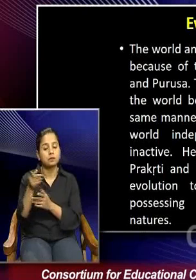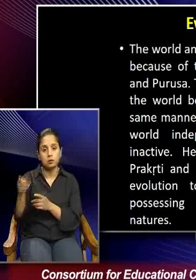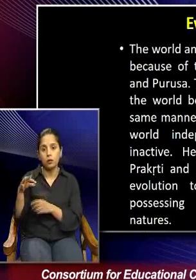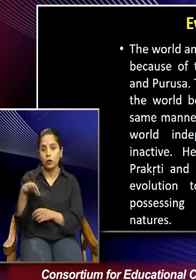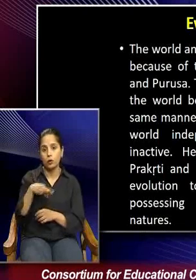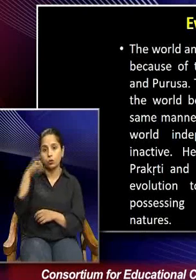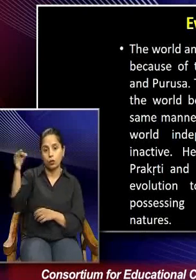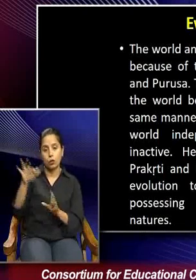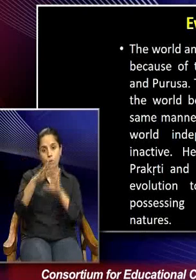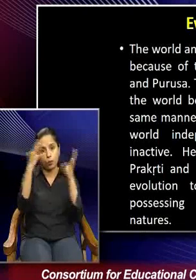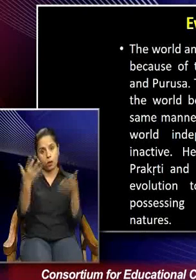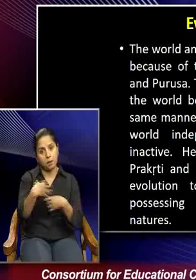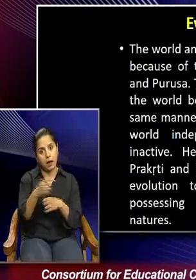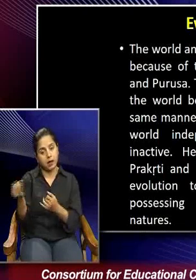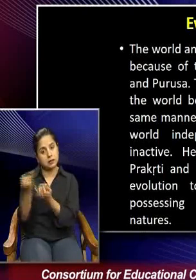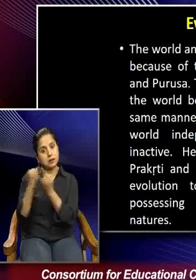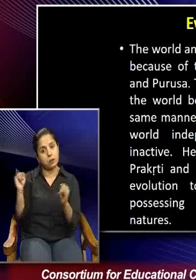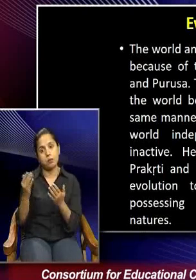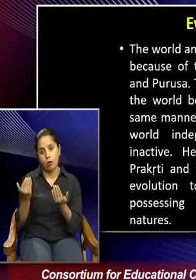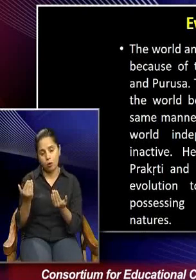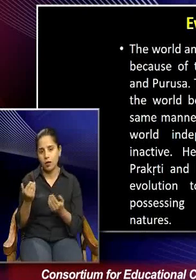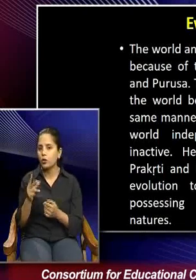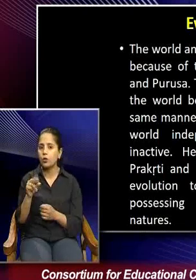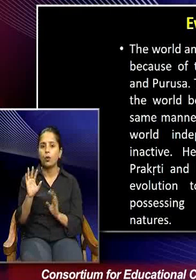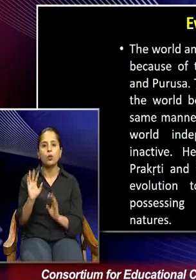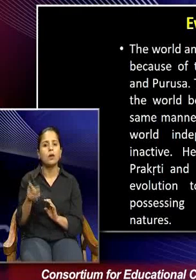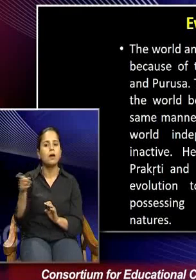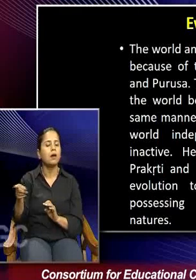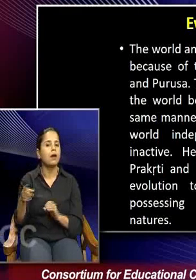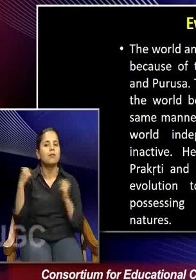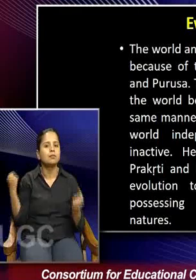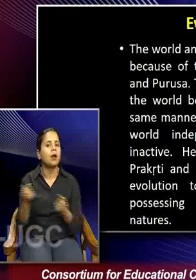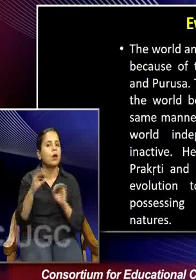can't create the world independently because he is inactive.